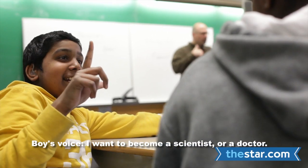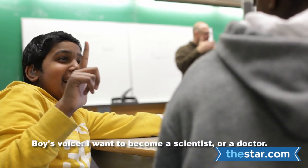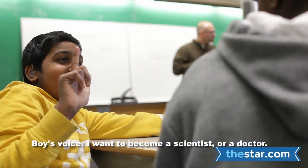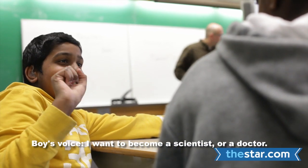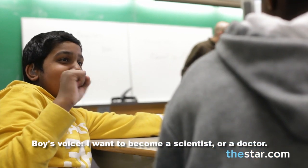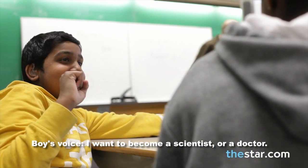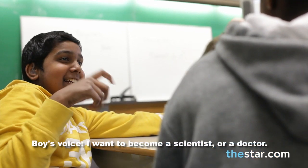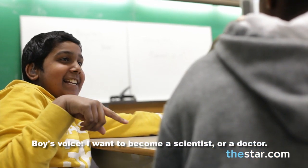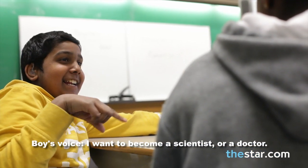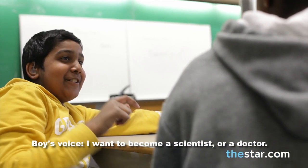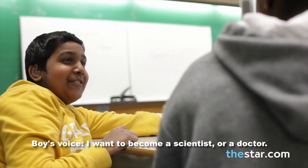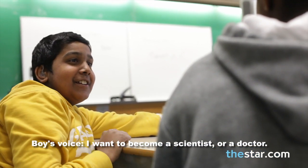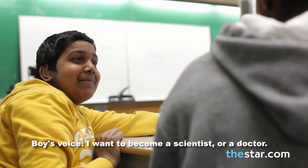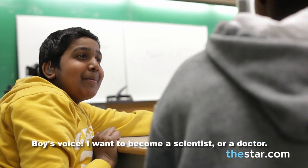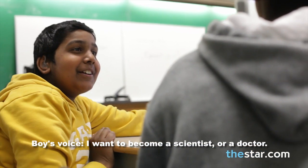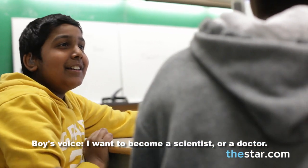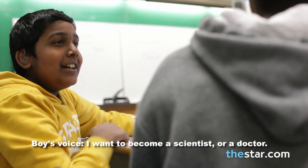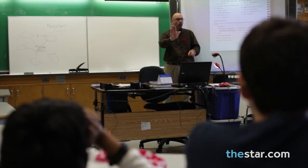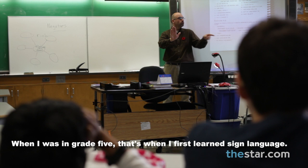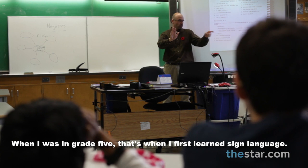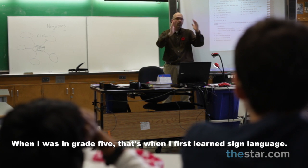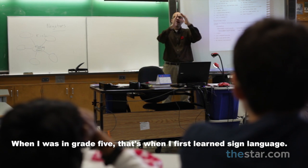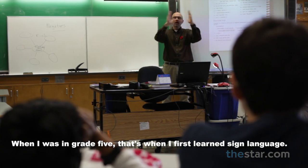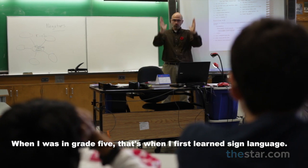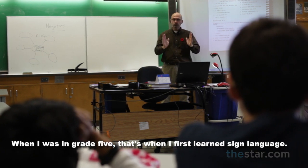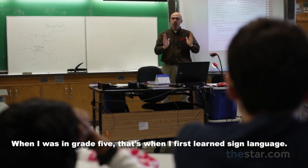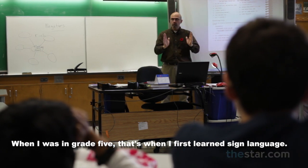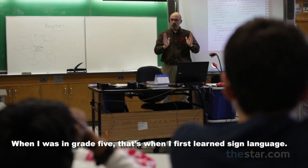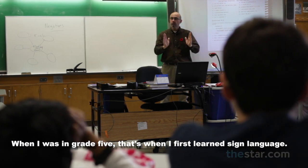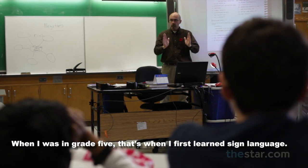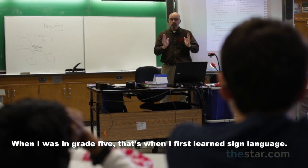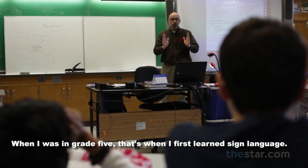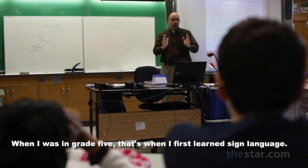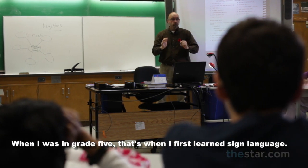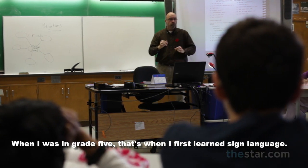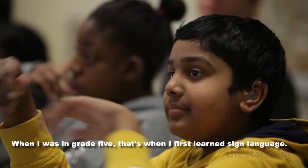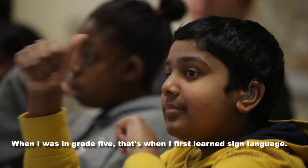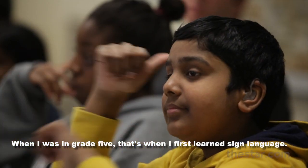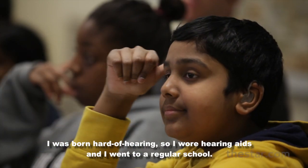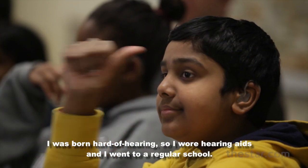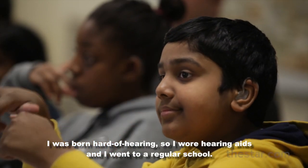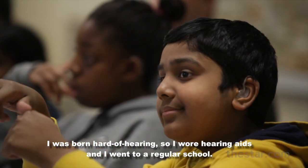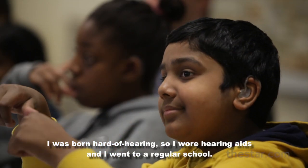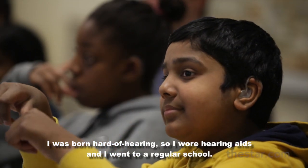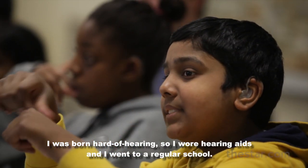I want to become a scientist, a doctor. When I was in grade 5, that's when I first learned sign language. I was born like hard of hearing,